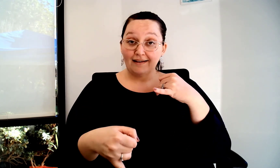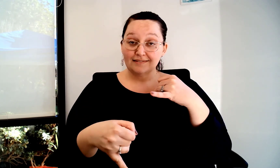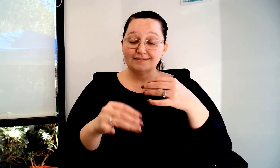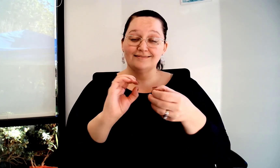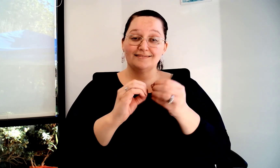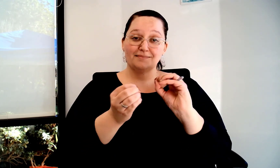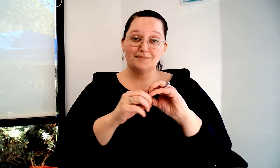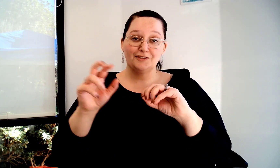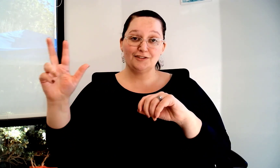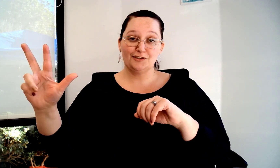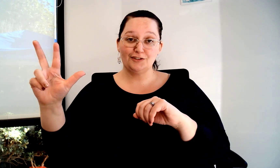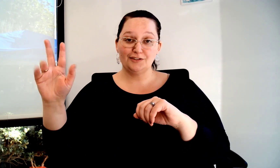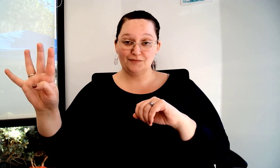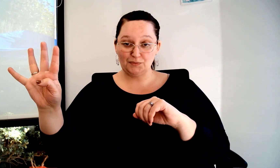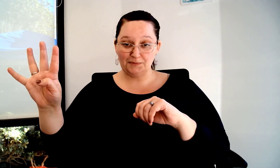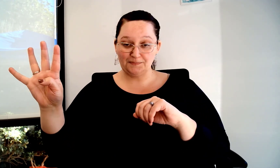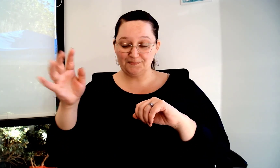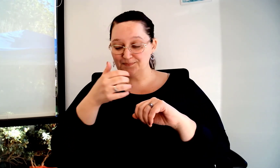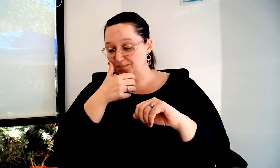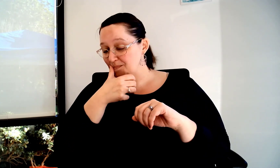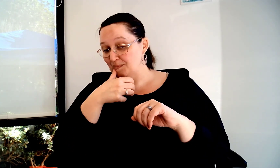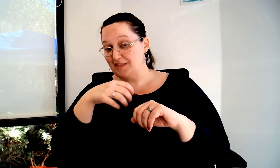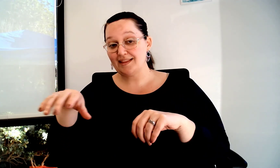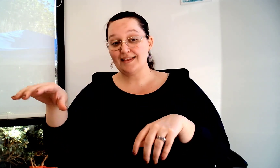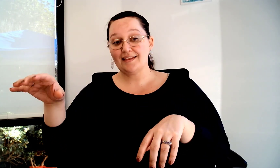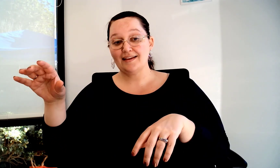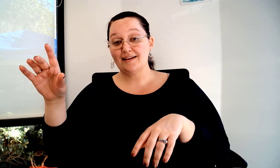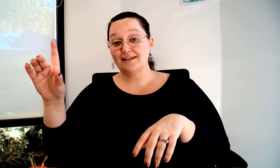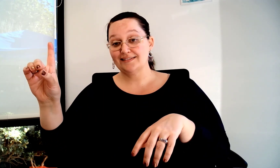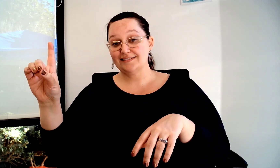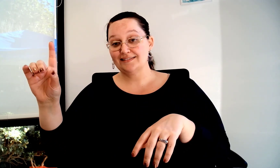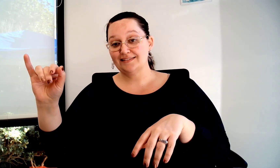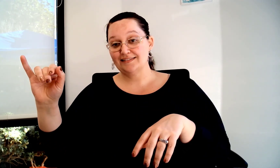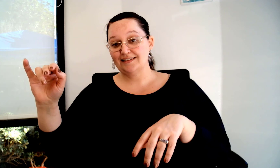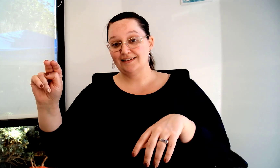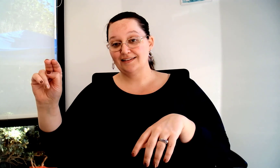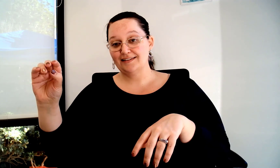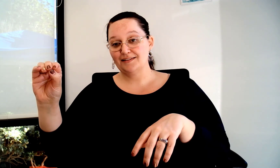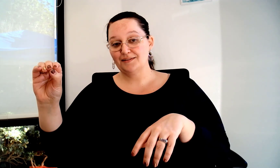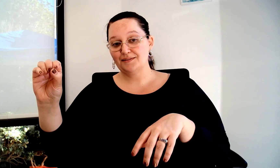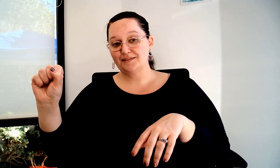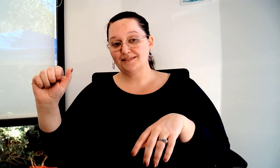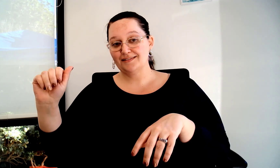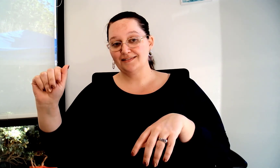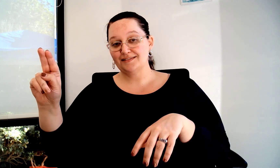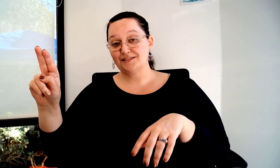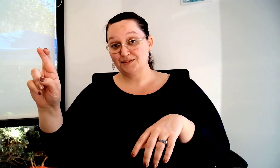Our last animal, number 34, we